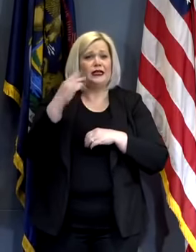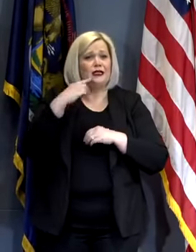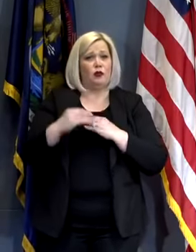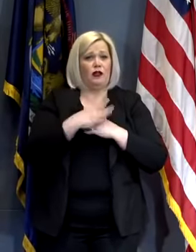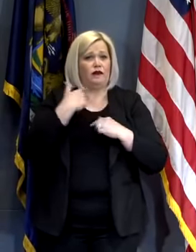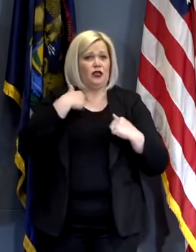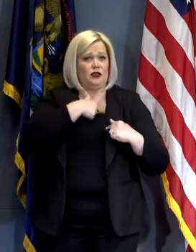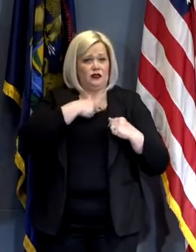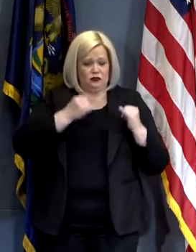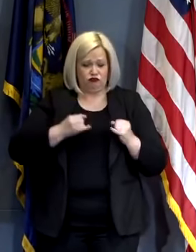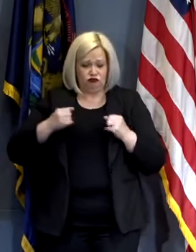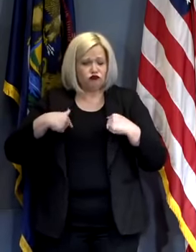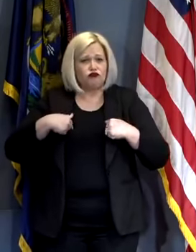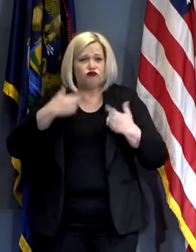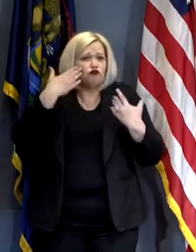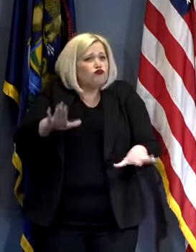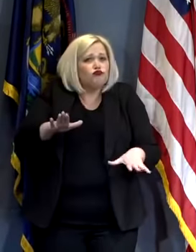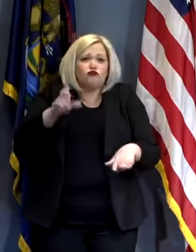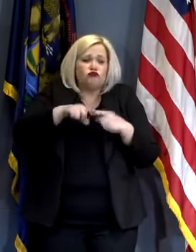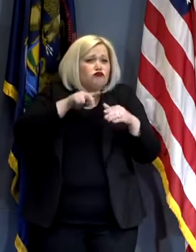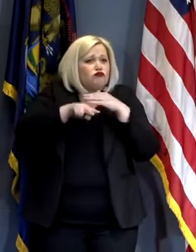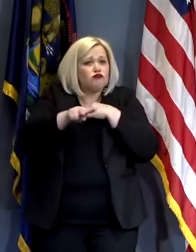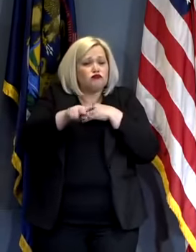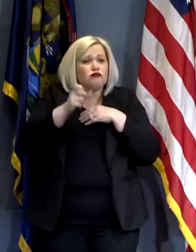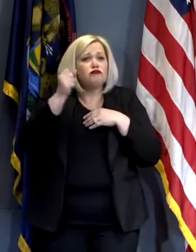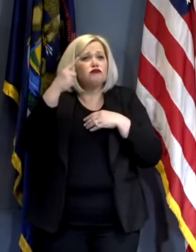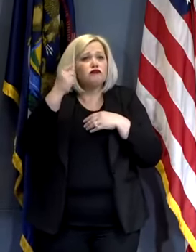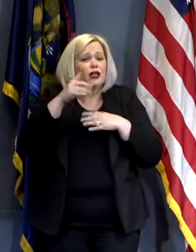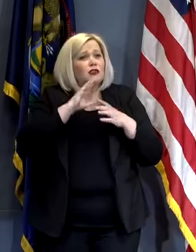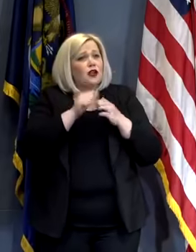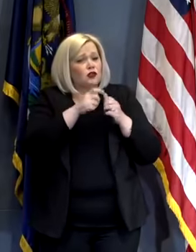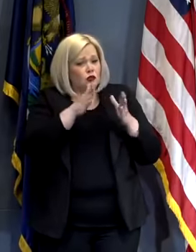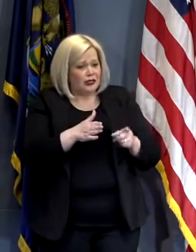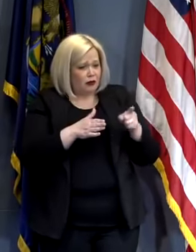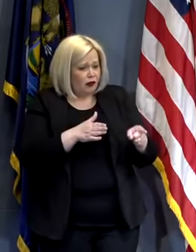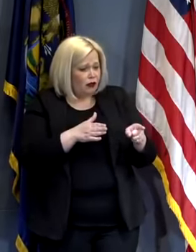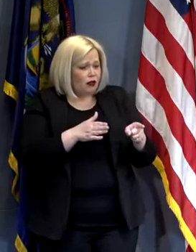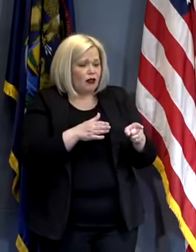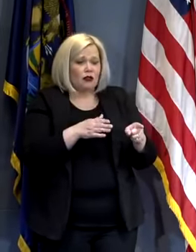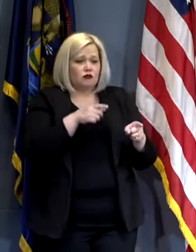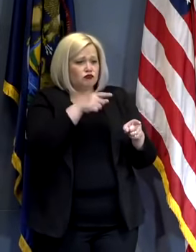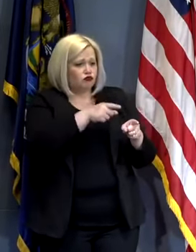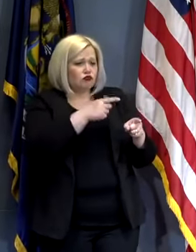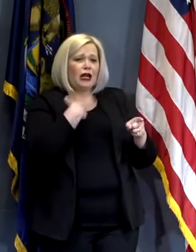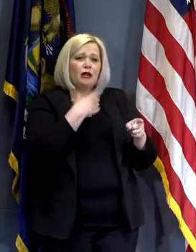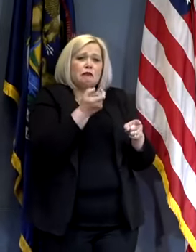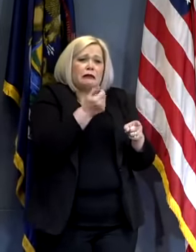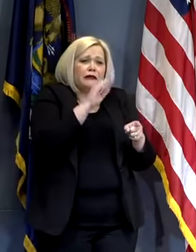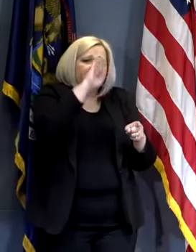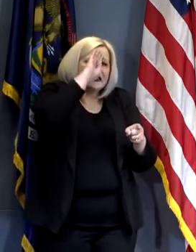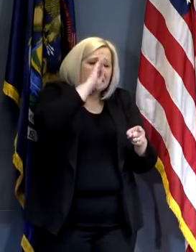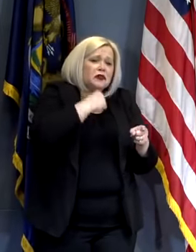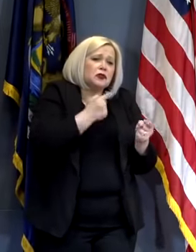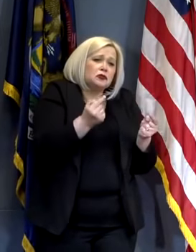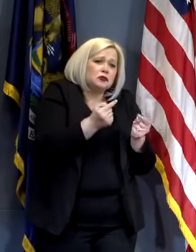know, I've talked to people who their loved one died and they had a fever and some achy